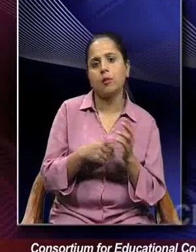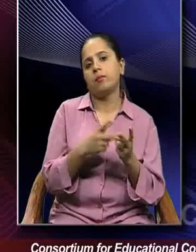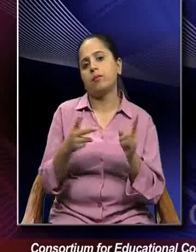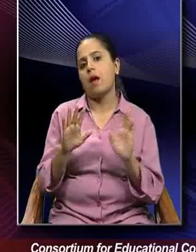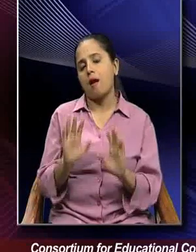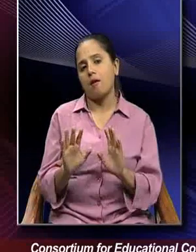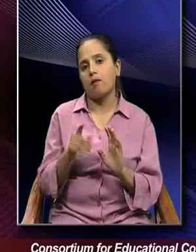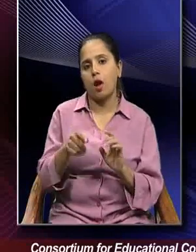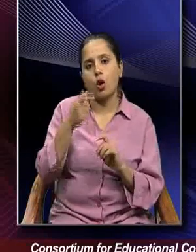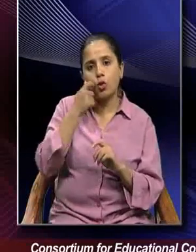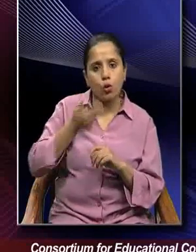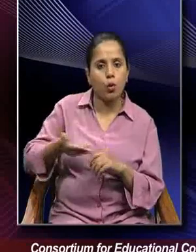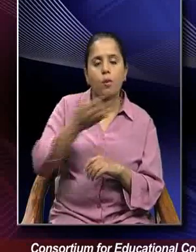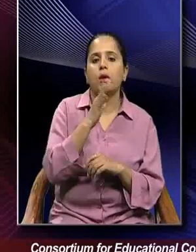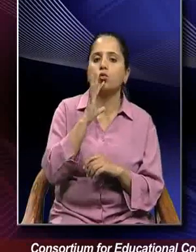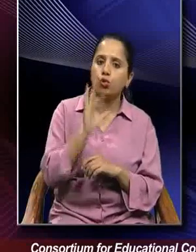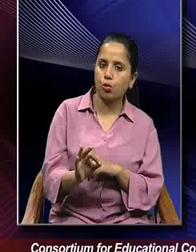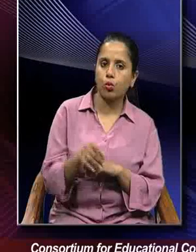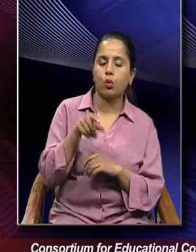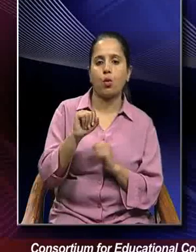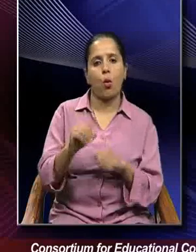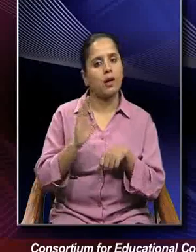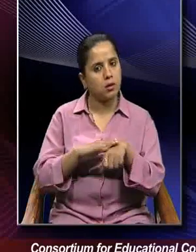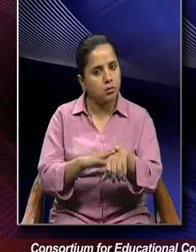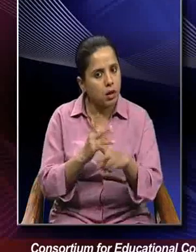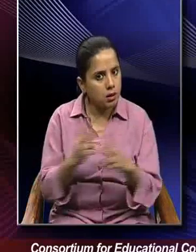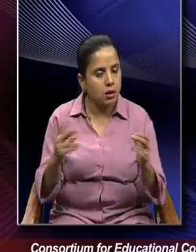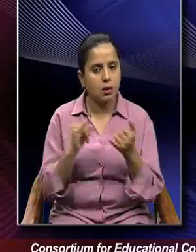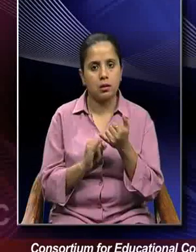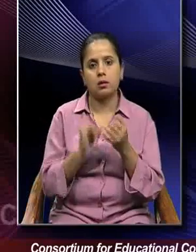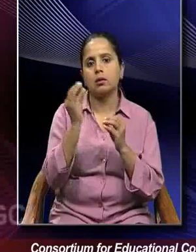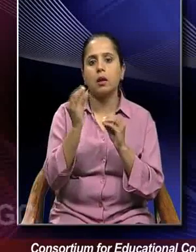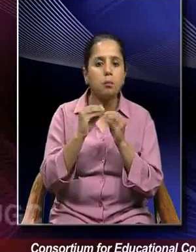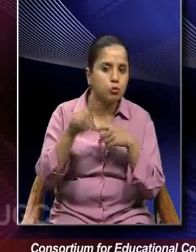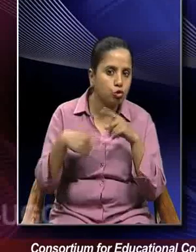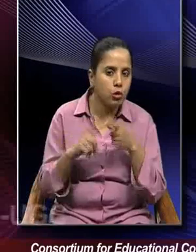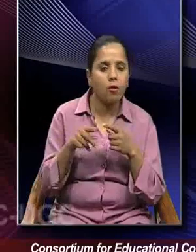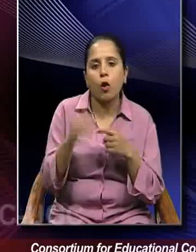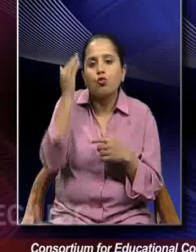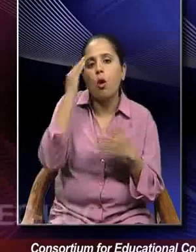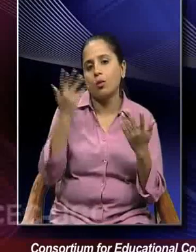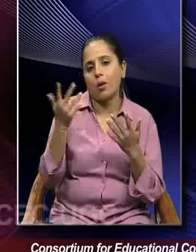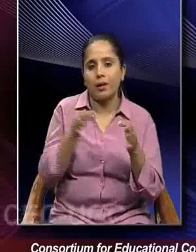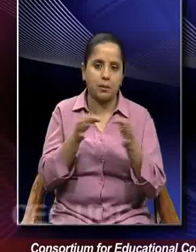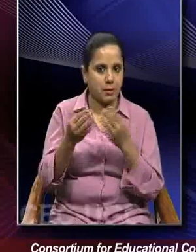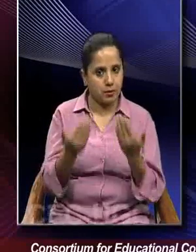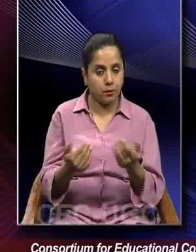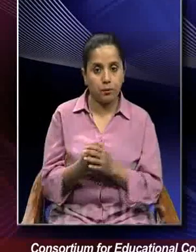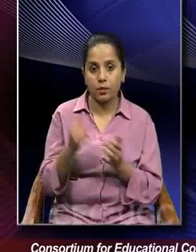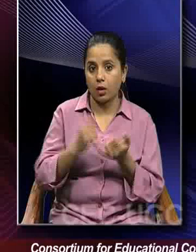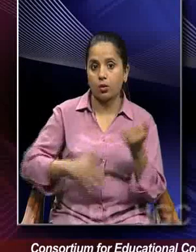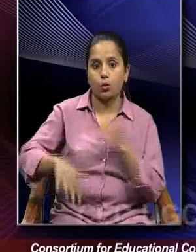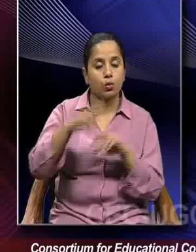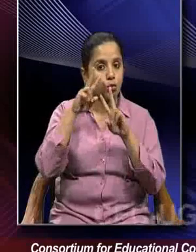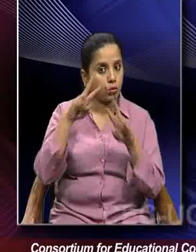the human reality, the subjective experience, when it describes what is knowledge. In social